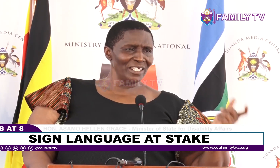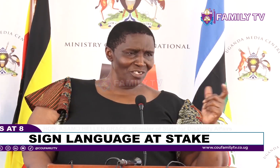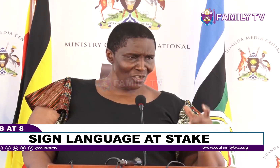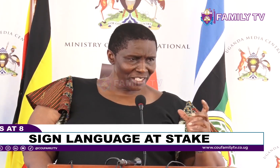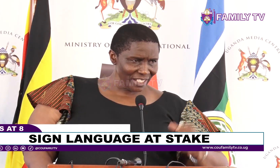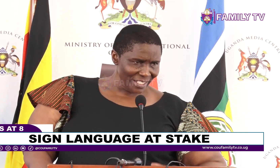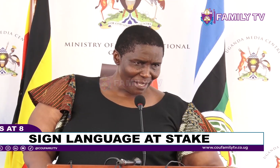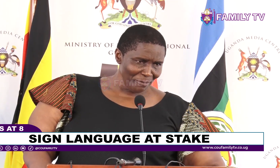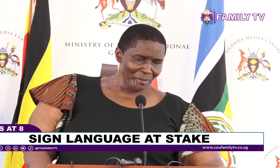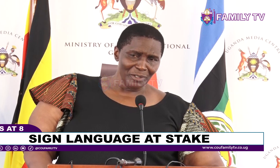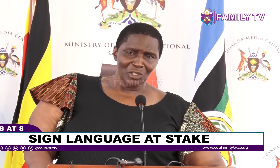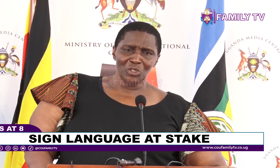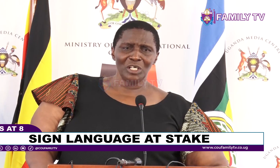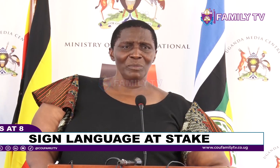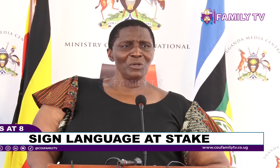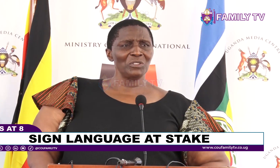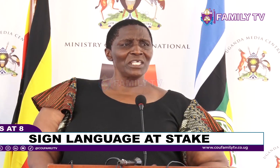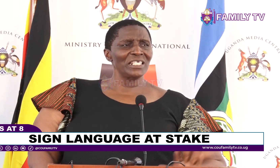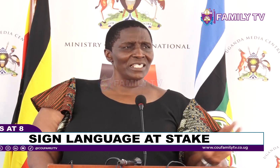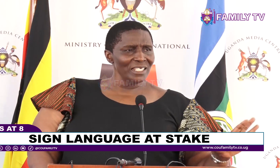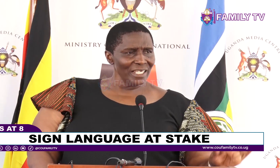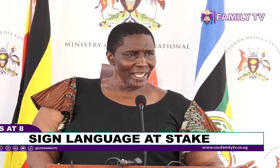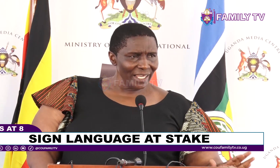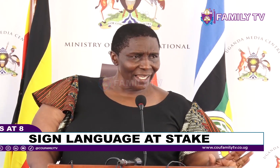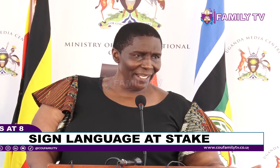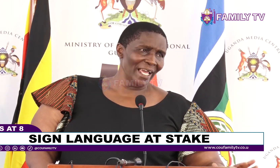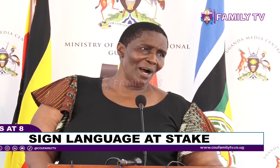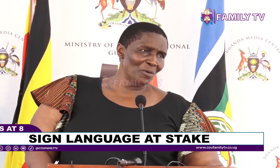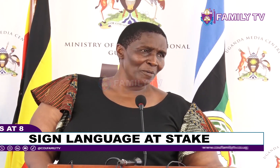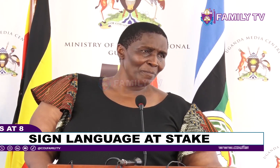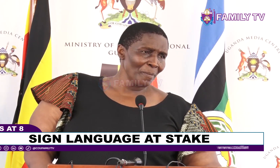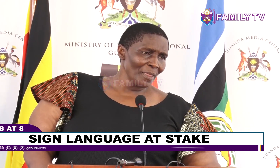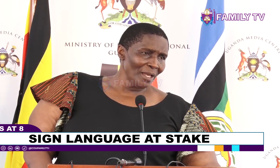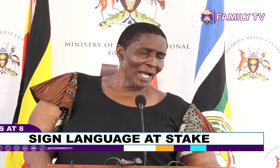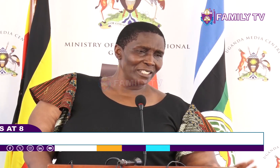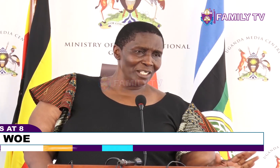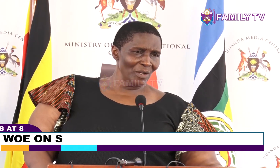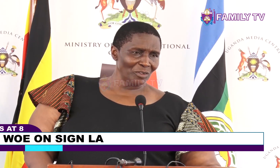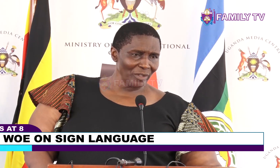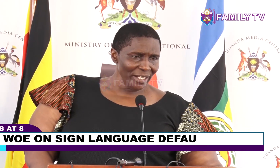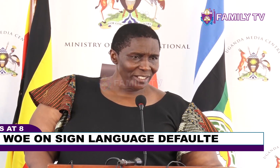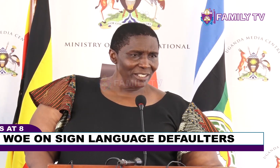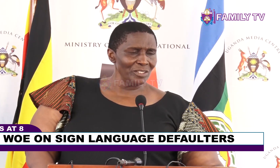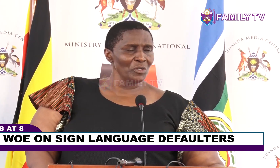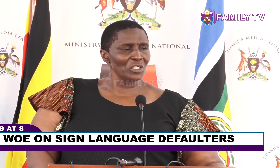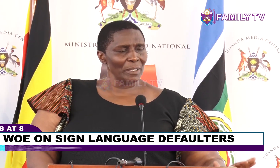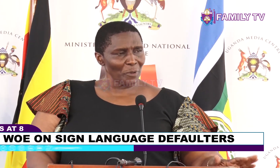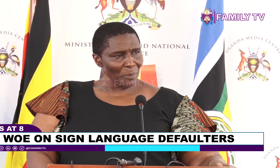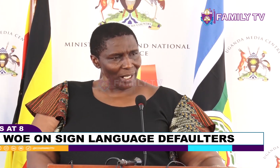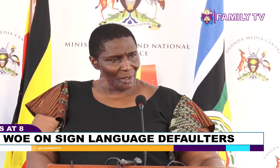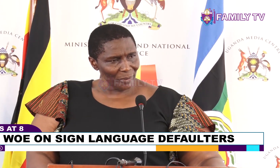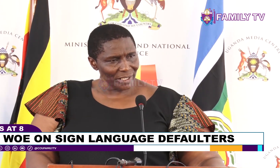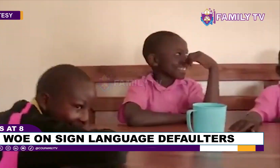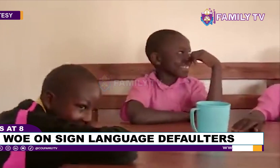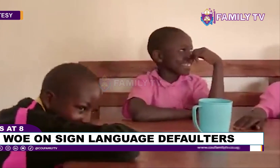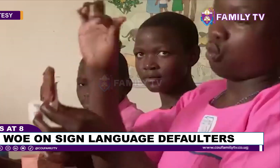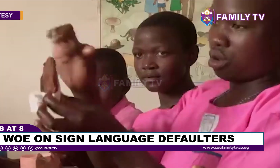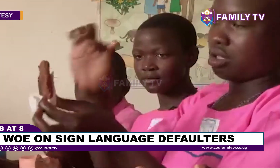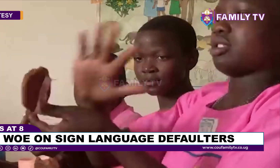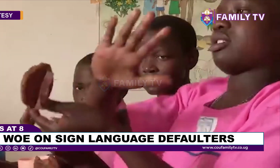yet not yet deaf, you should not be using it anyhow until you are trained to use the proper language. To commemorate the